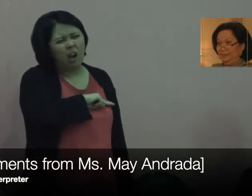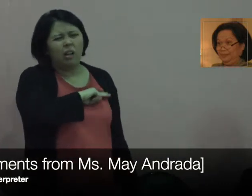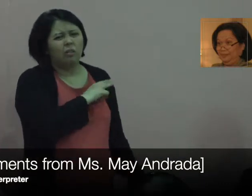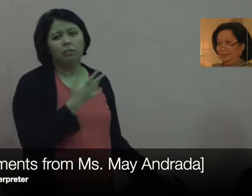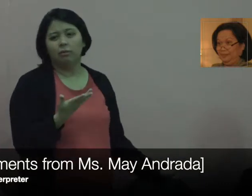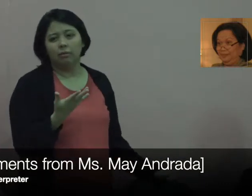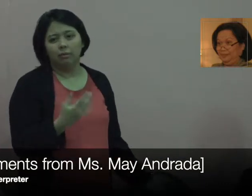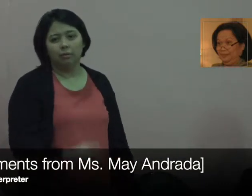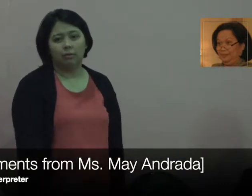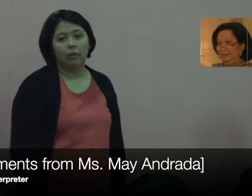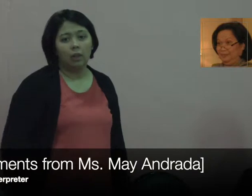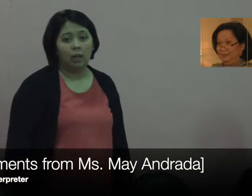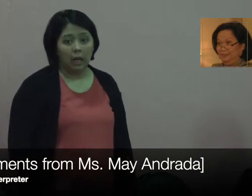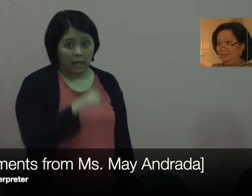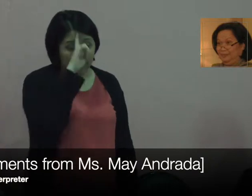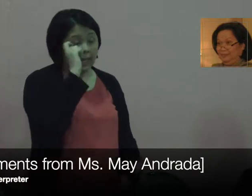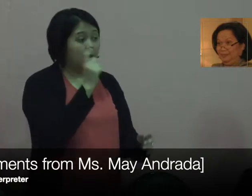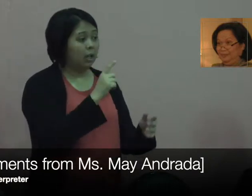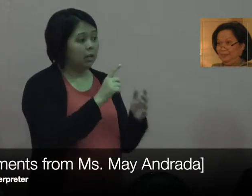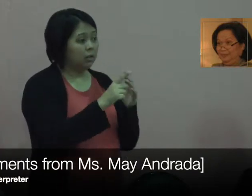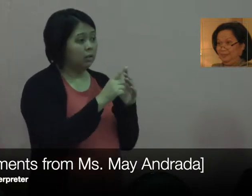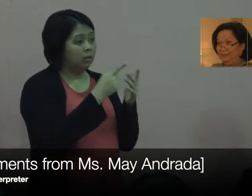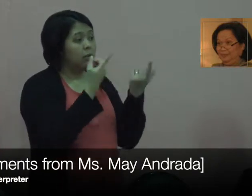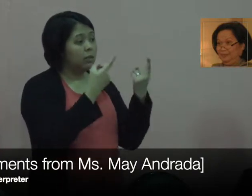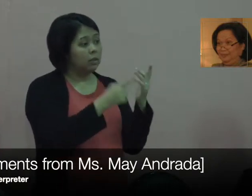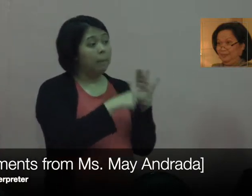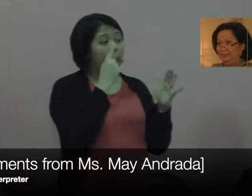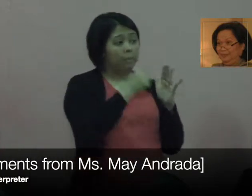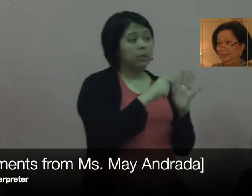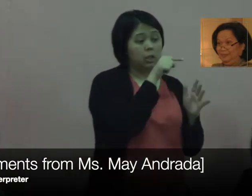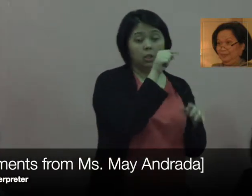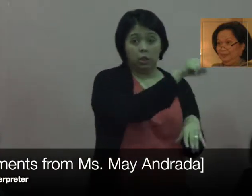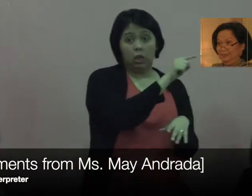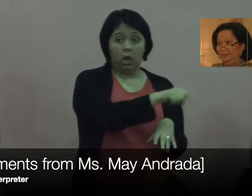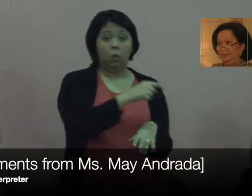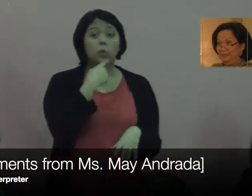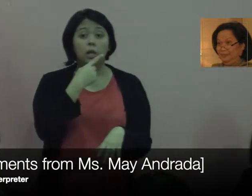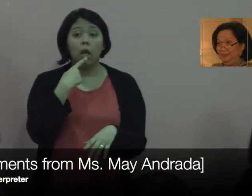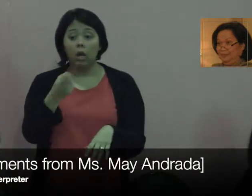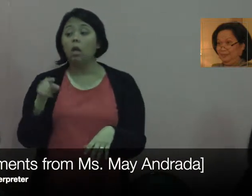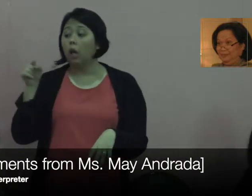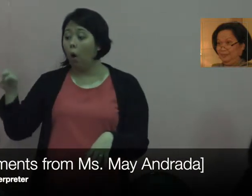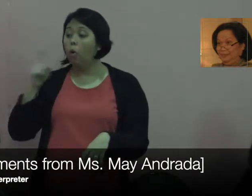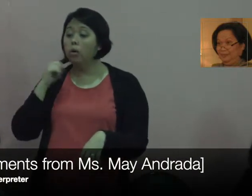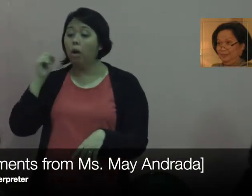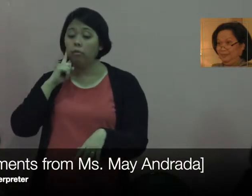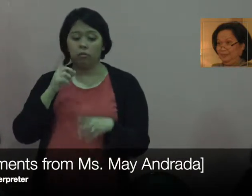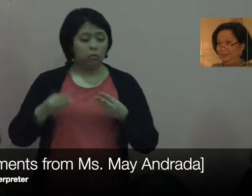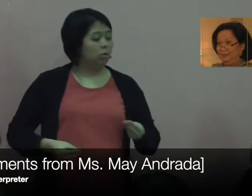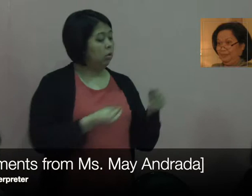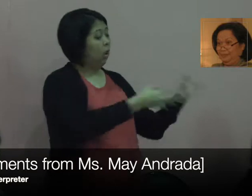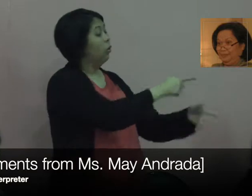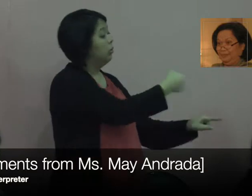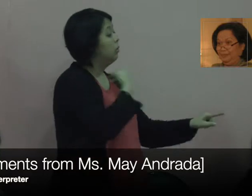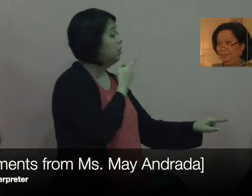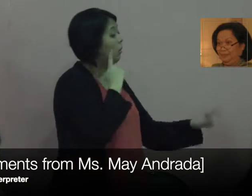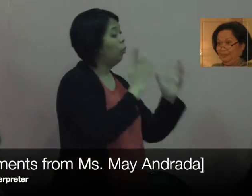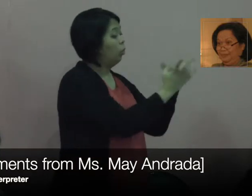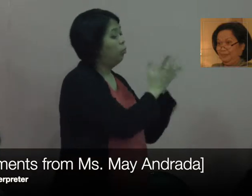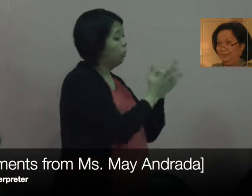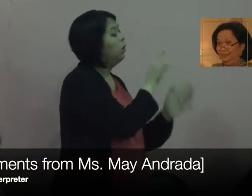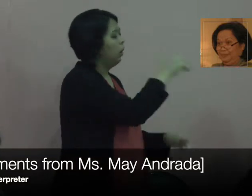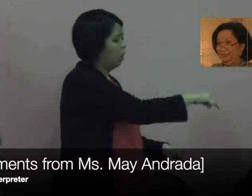kasi pinapasa ko to sa deaf community to teach their troops, their community, to tell them